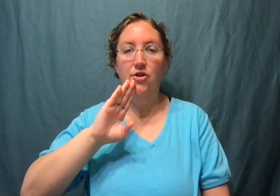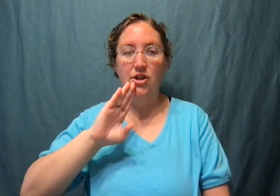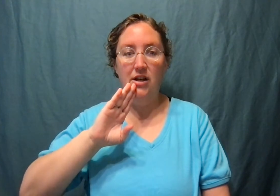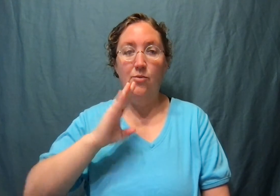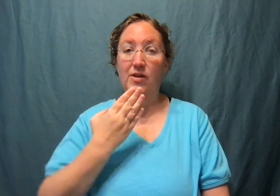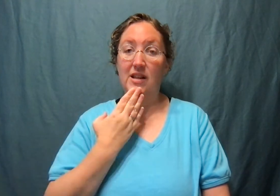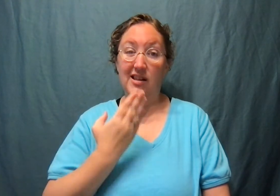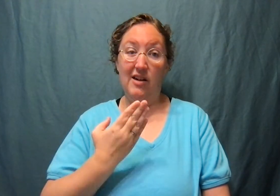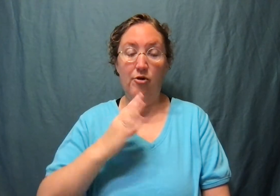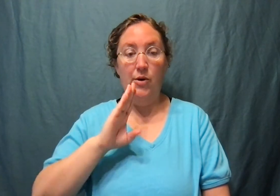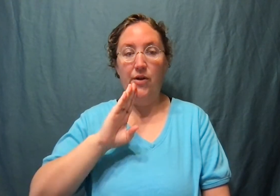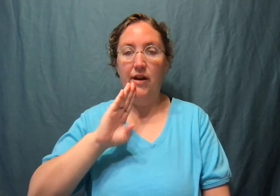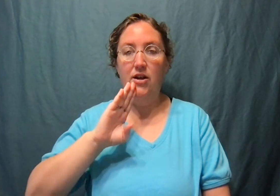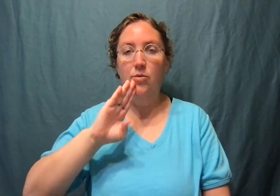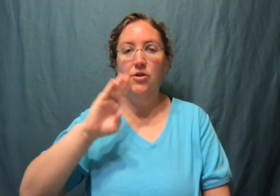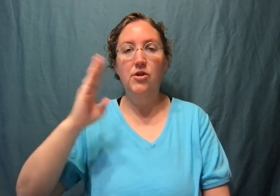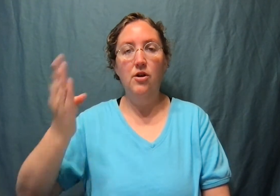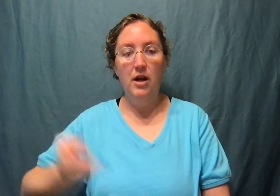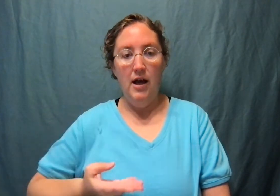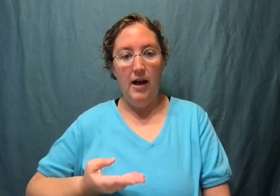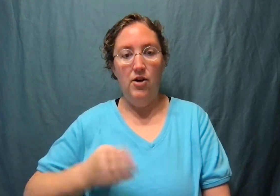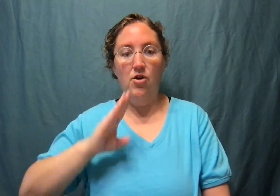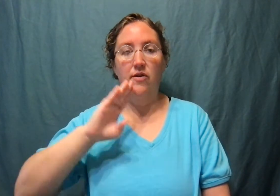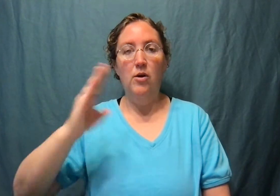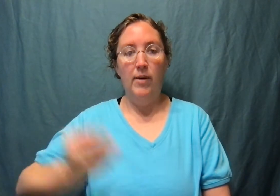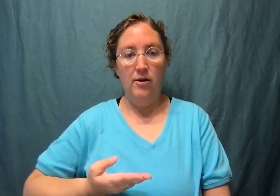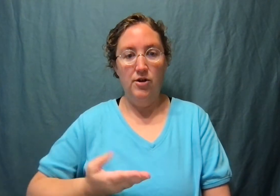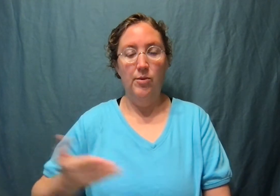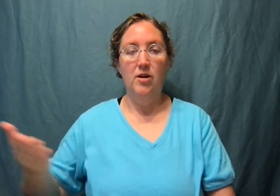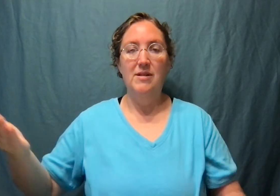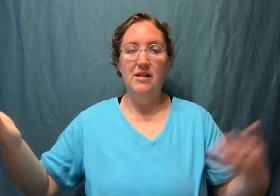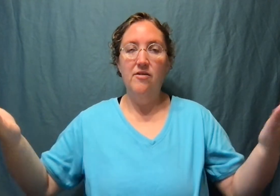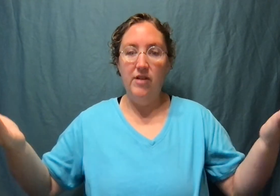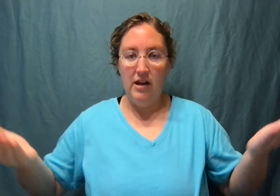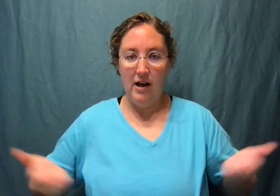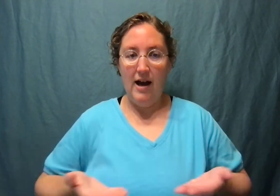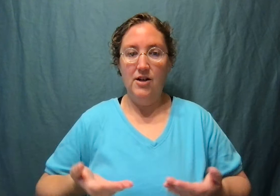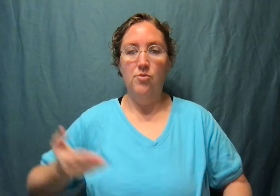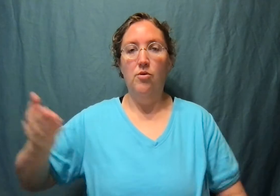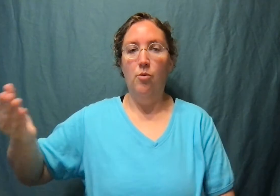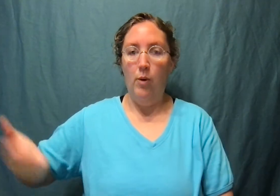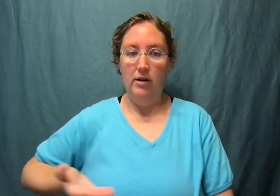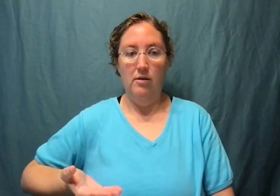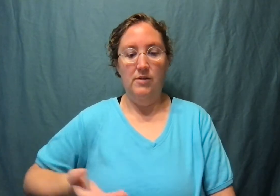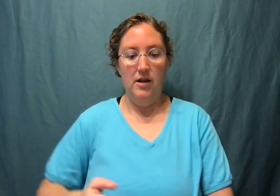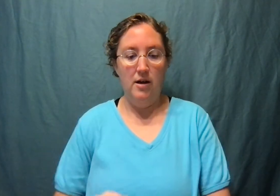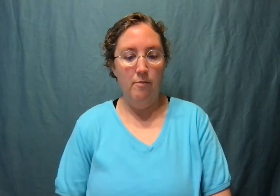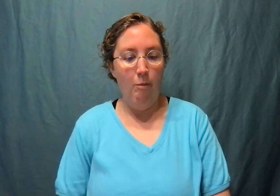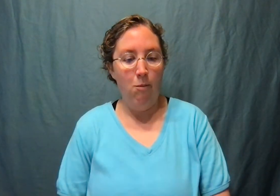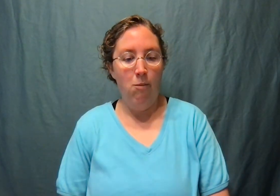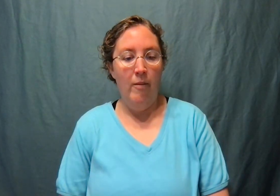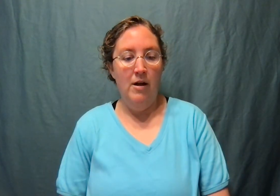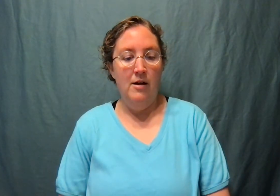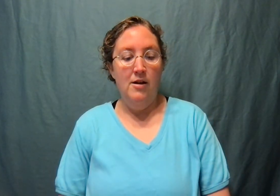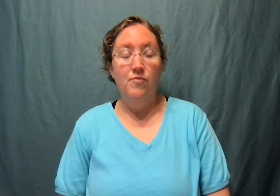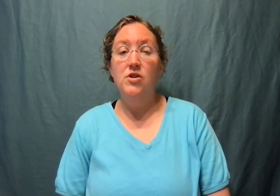chin for the thank you would start and curving around to you're welcome instead of the actual welcome sign. So some